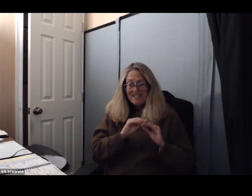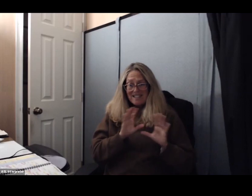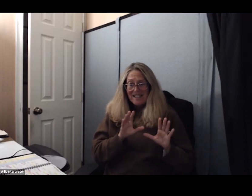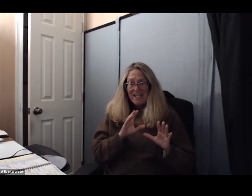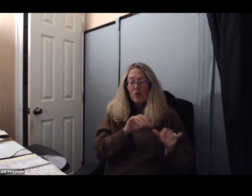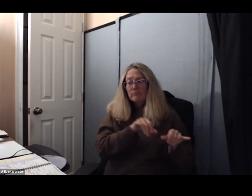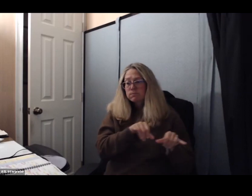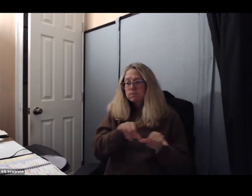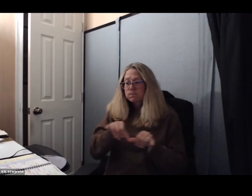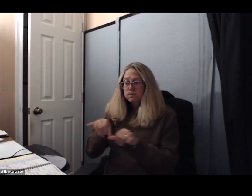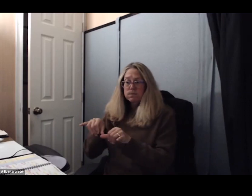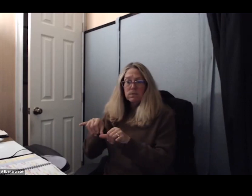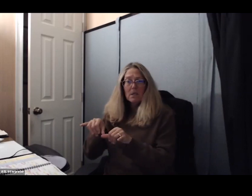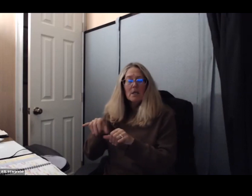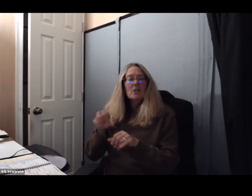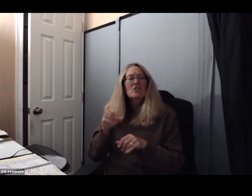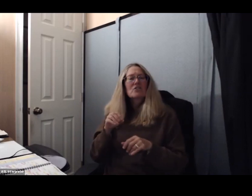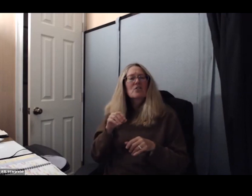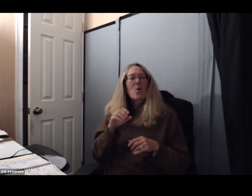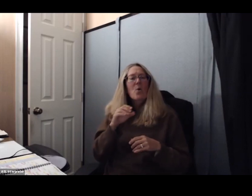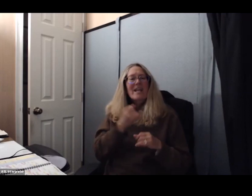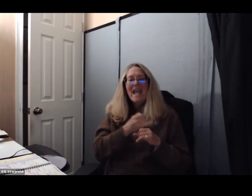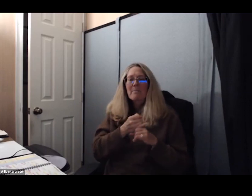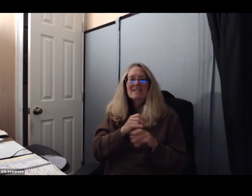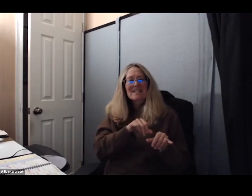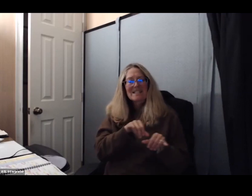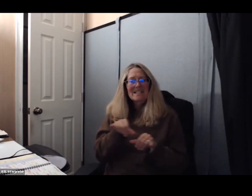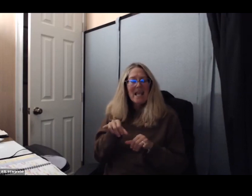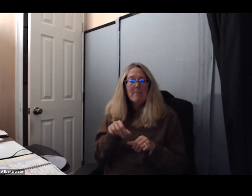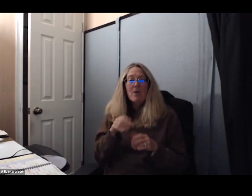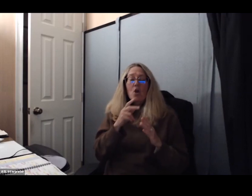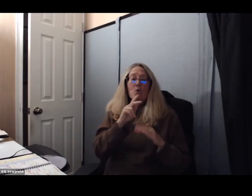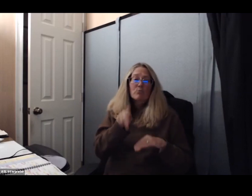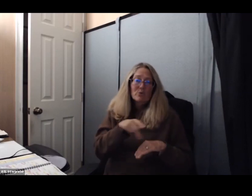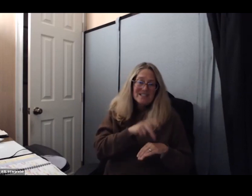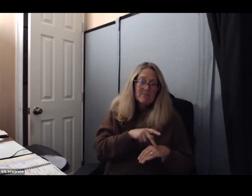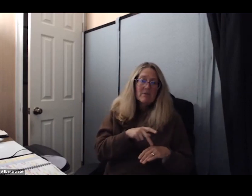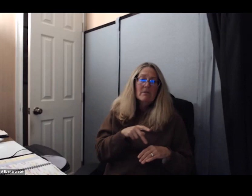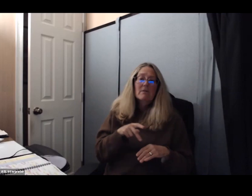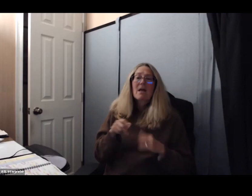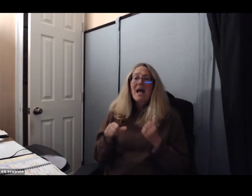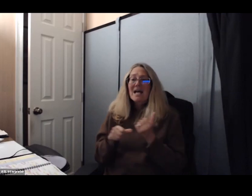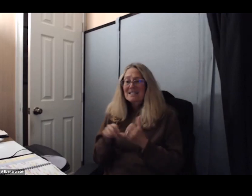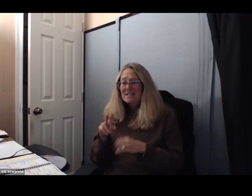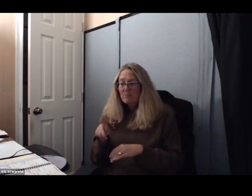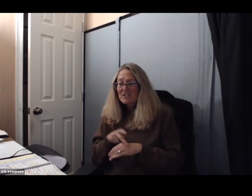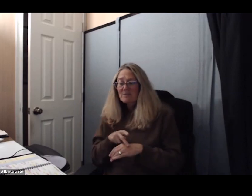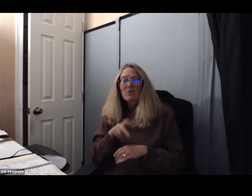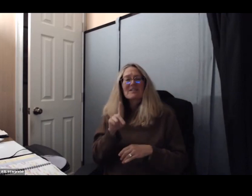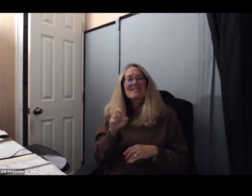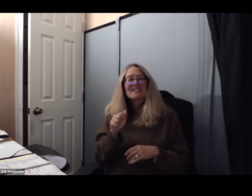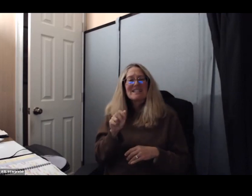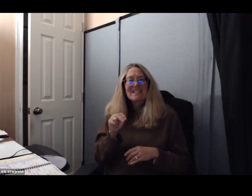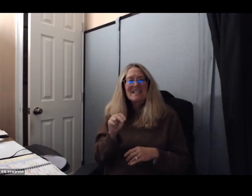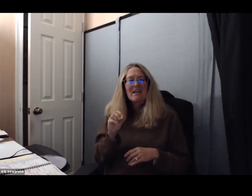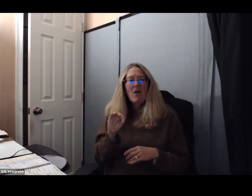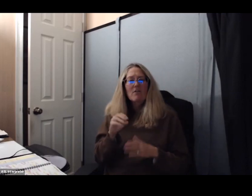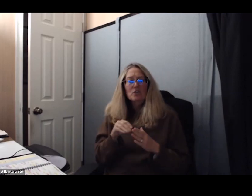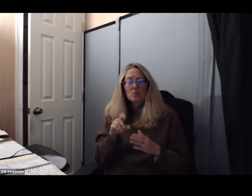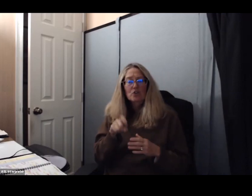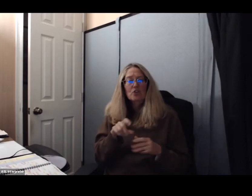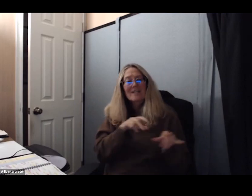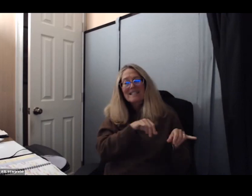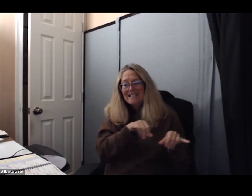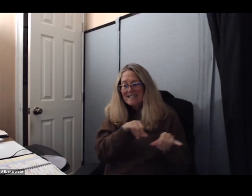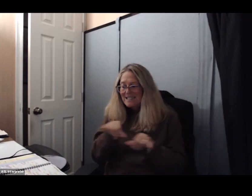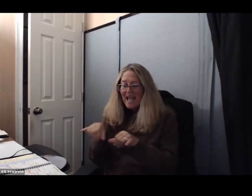to campus so that this does not waver. Every principal, assistant principal, dean of students should be doing the exact same